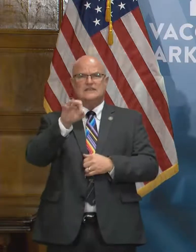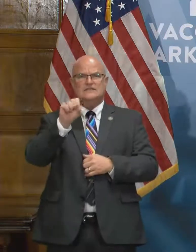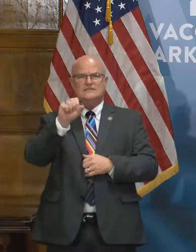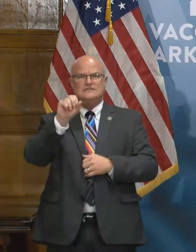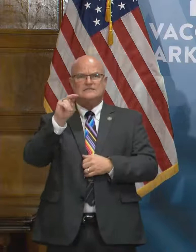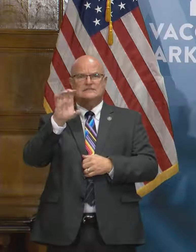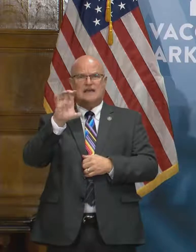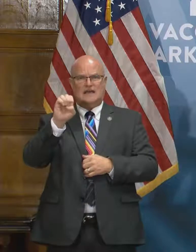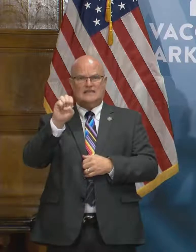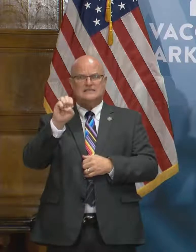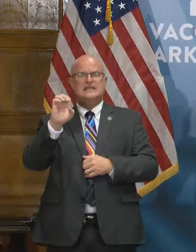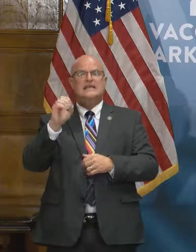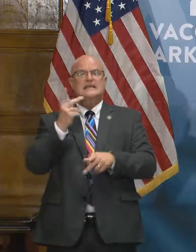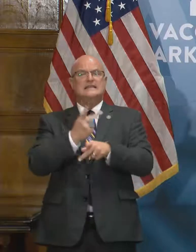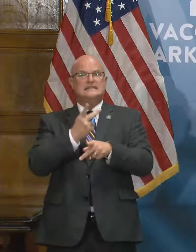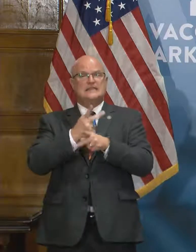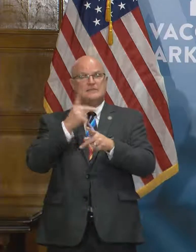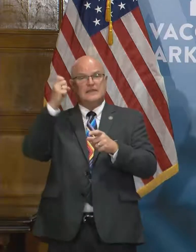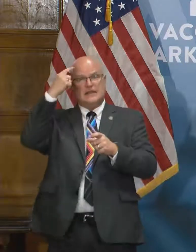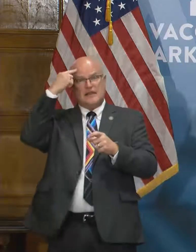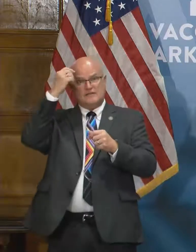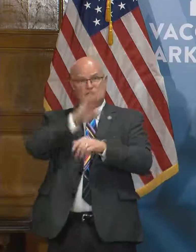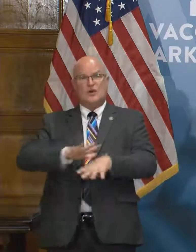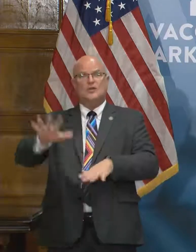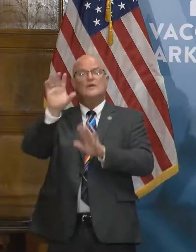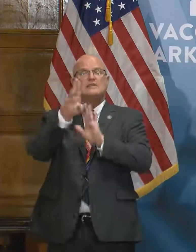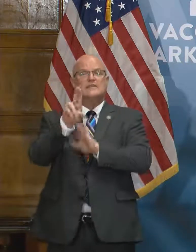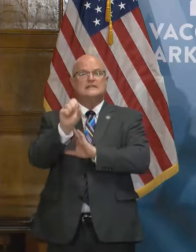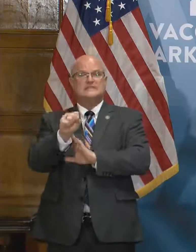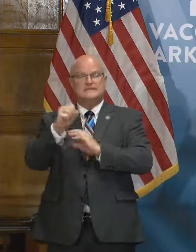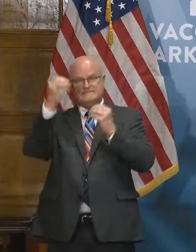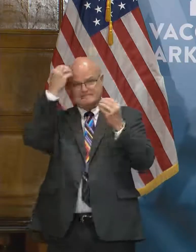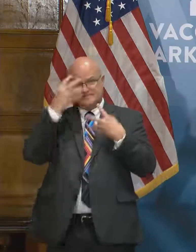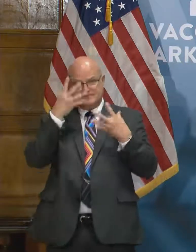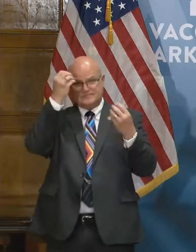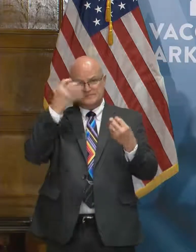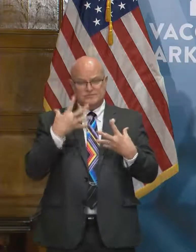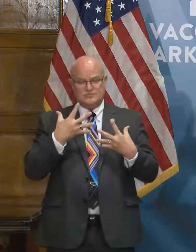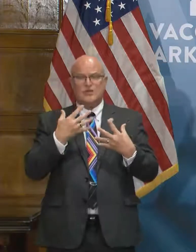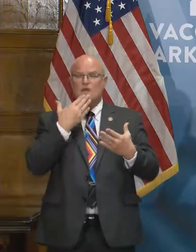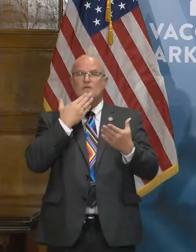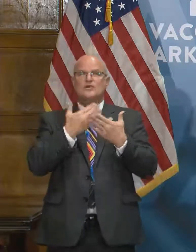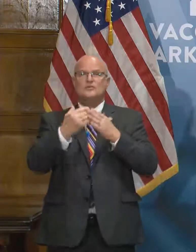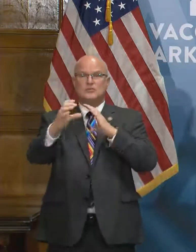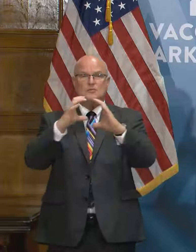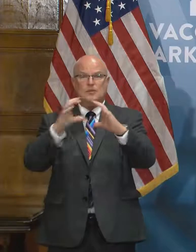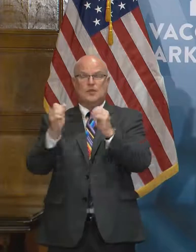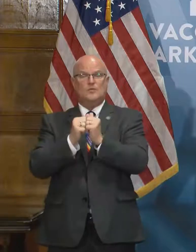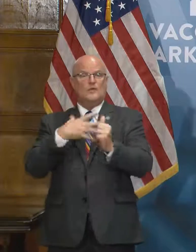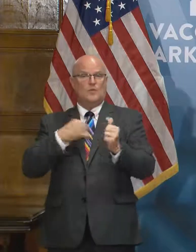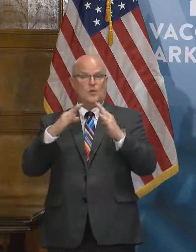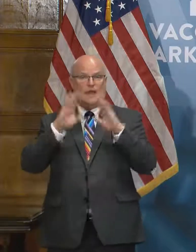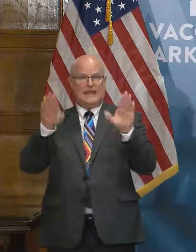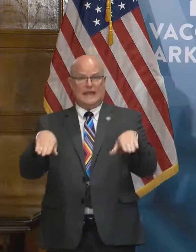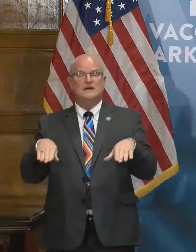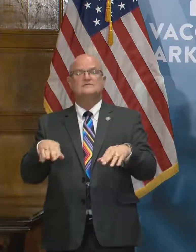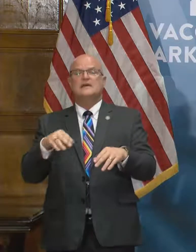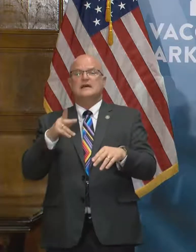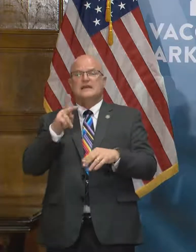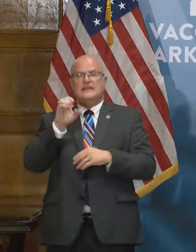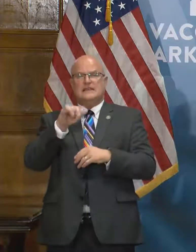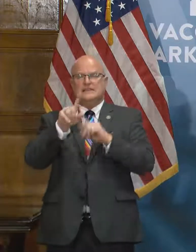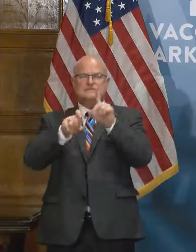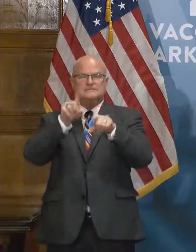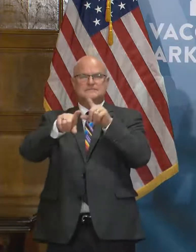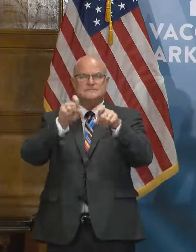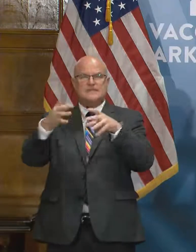and he's keeping the governors informed. There's a good line of communication with the White House on this. The key questions to